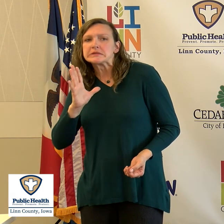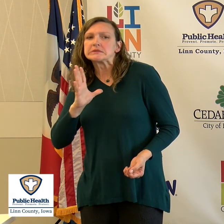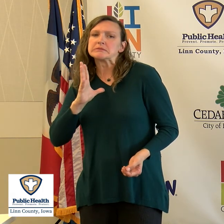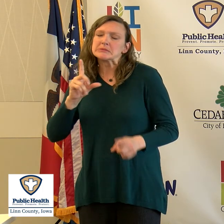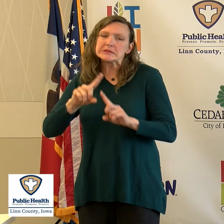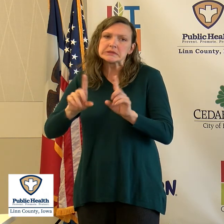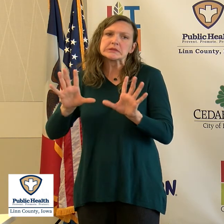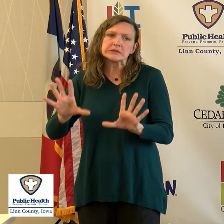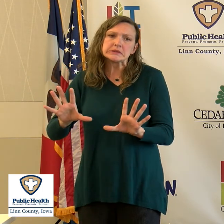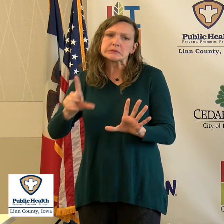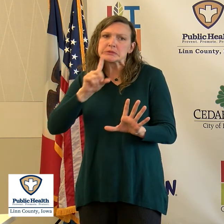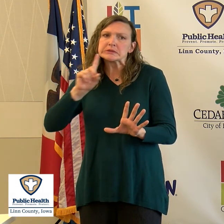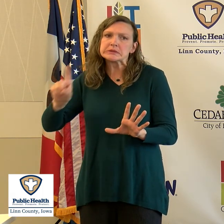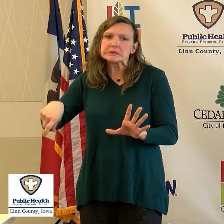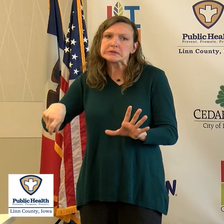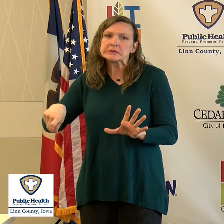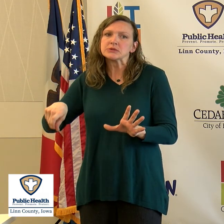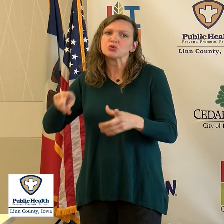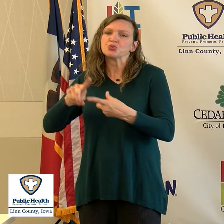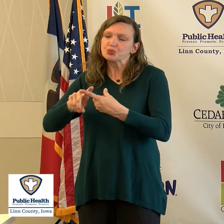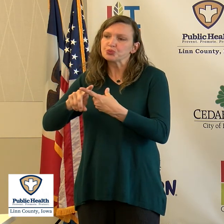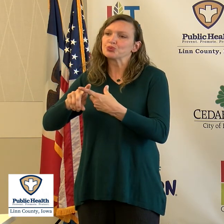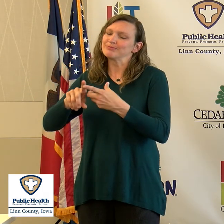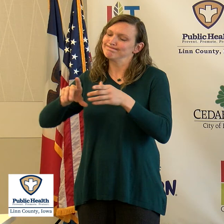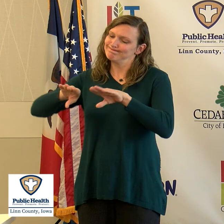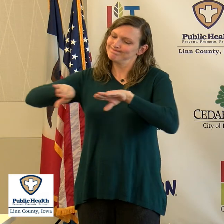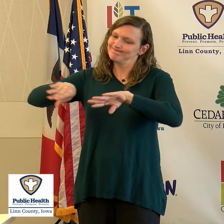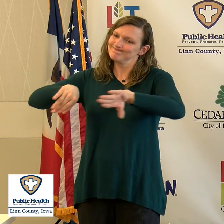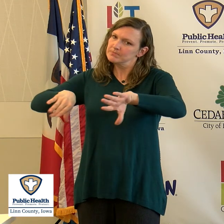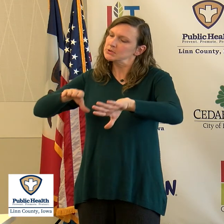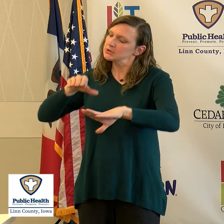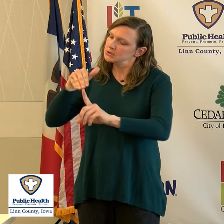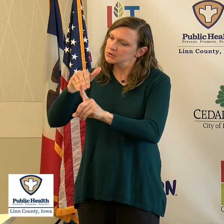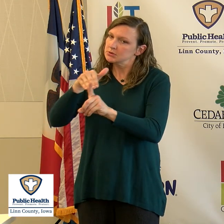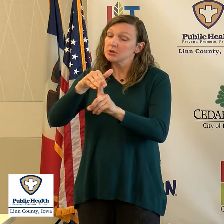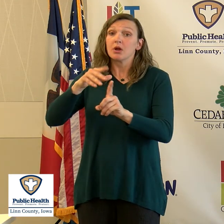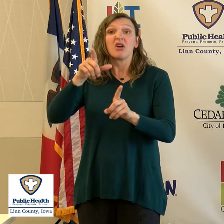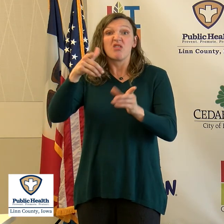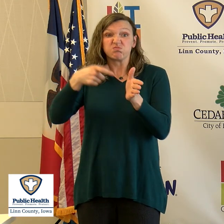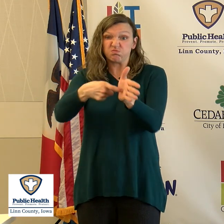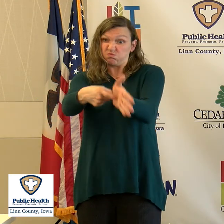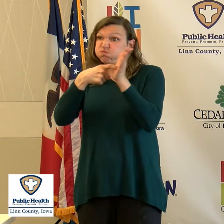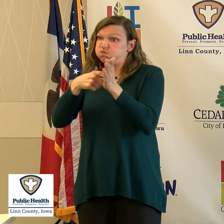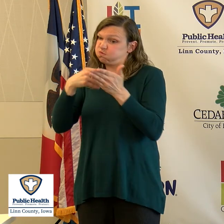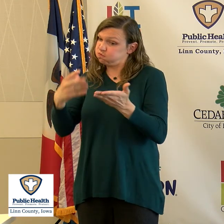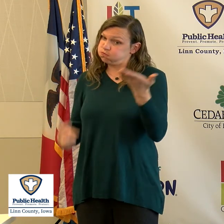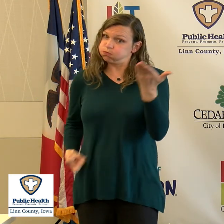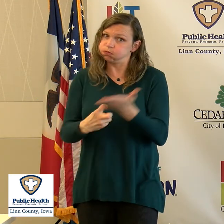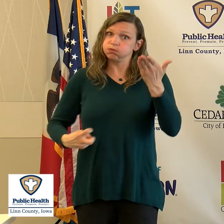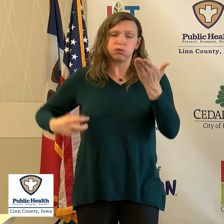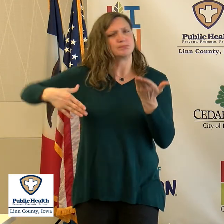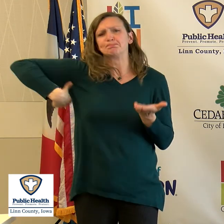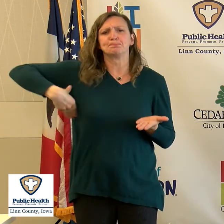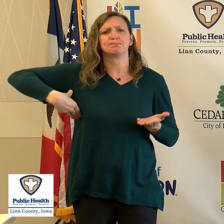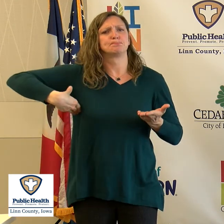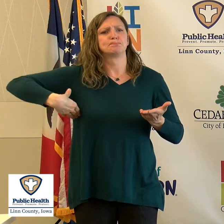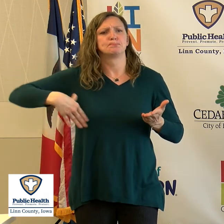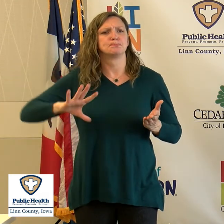not had to issue any citations, with the exception being the incident that occurred at Beaver